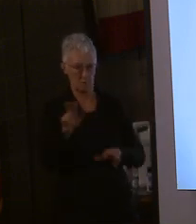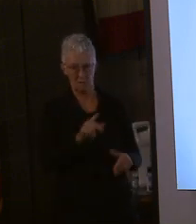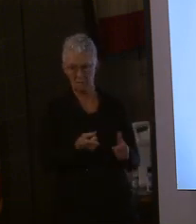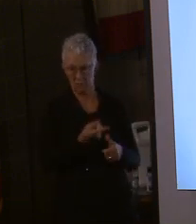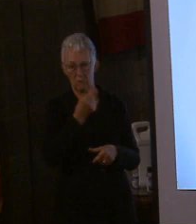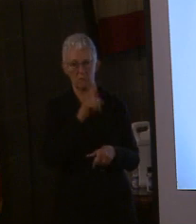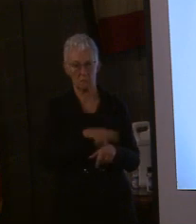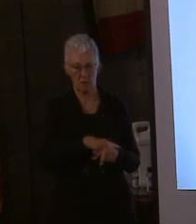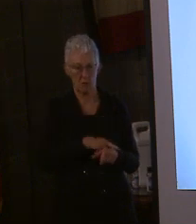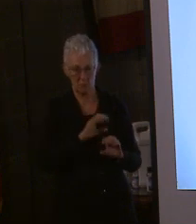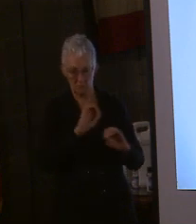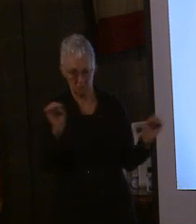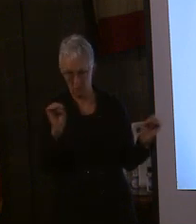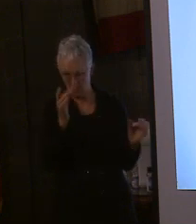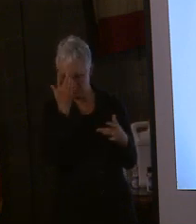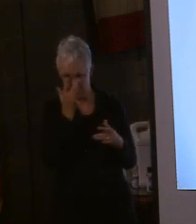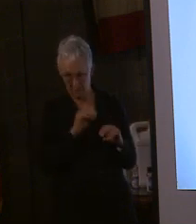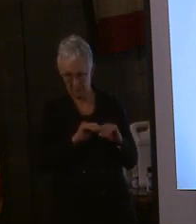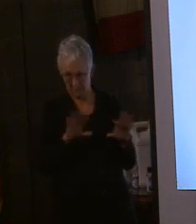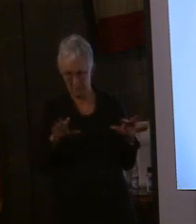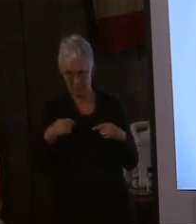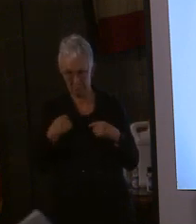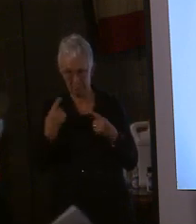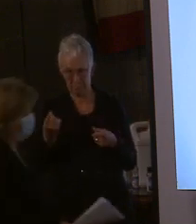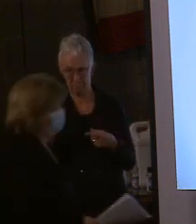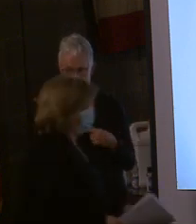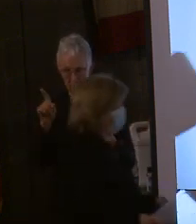so I ask everybody to be patient with that as well. So Sherry?